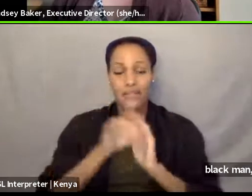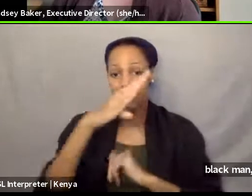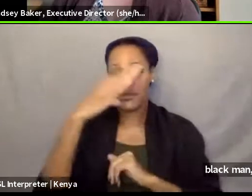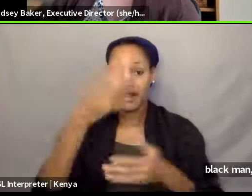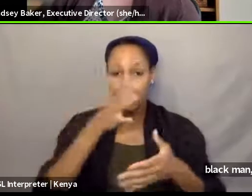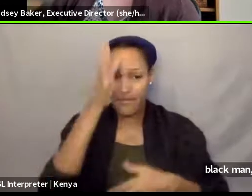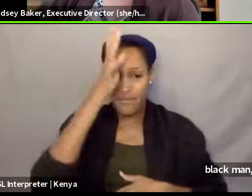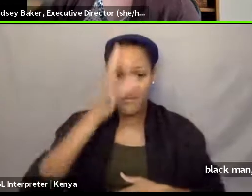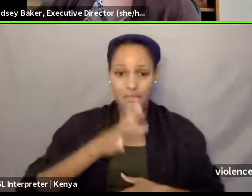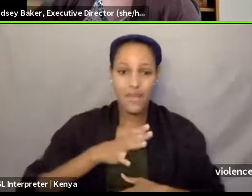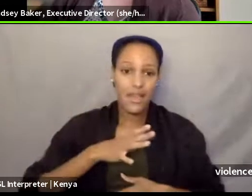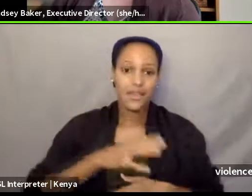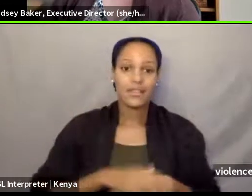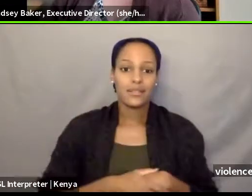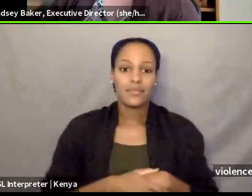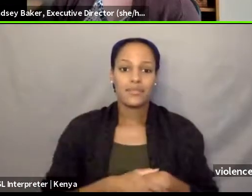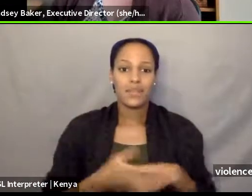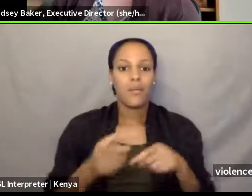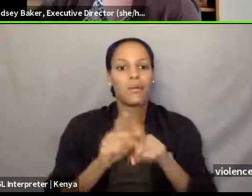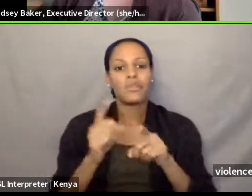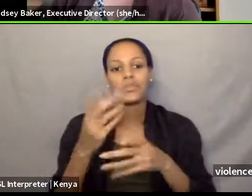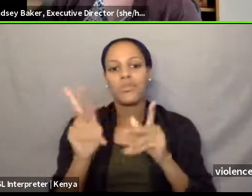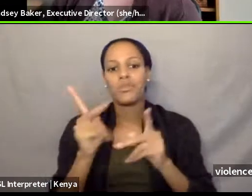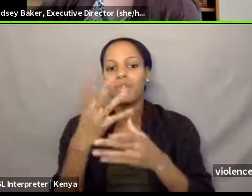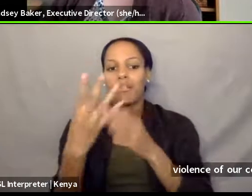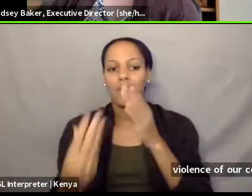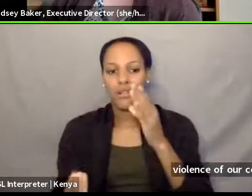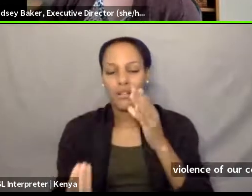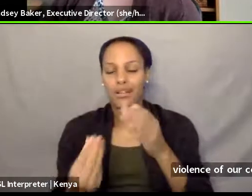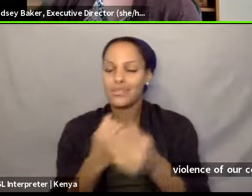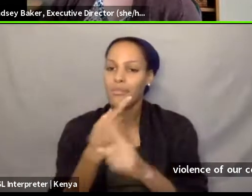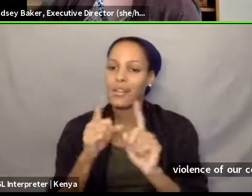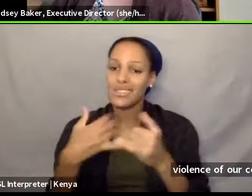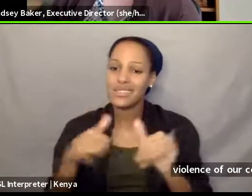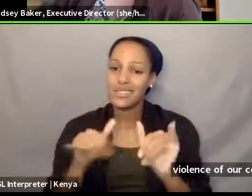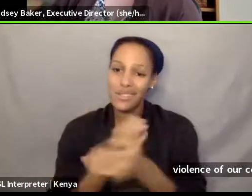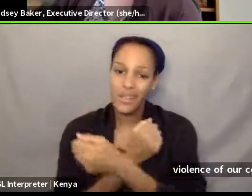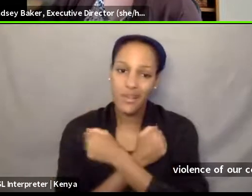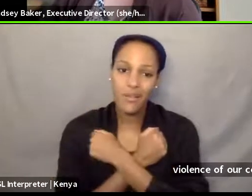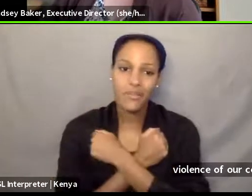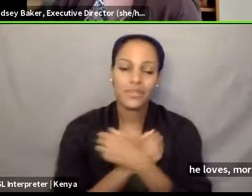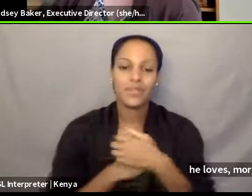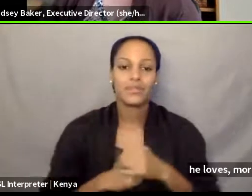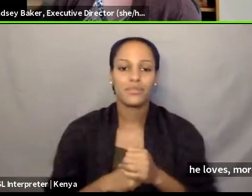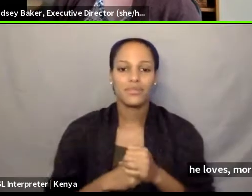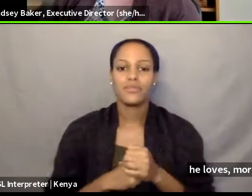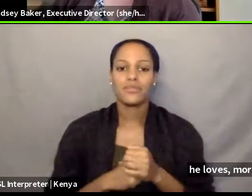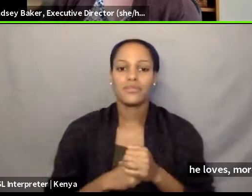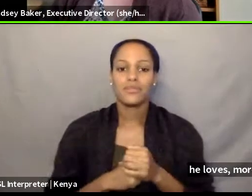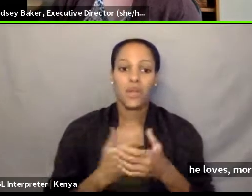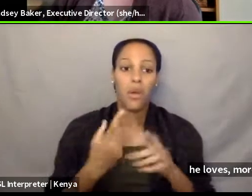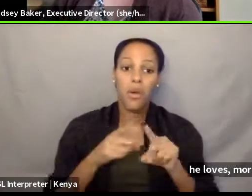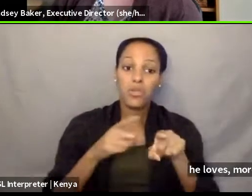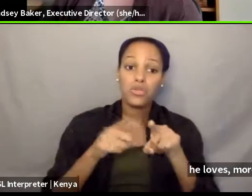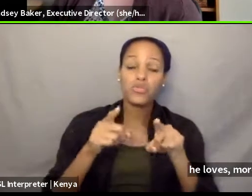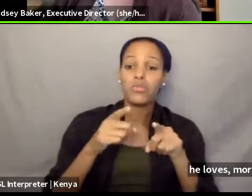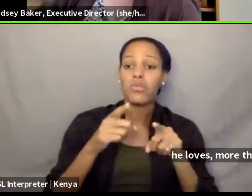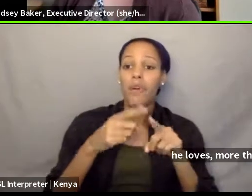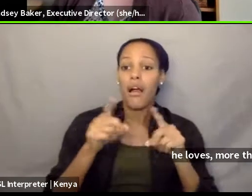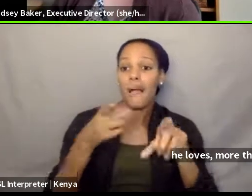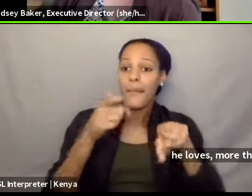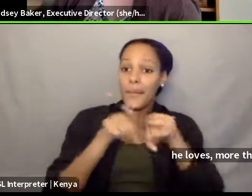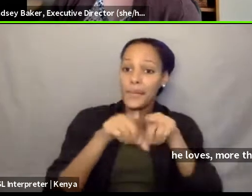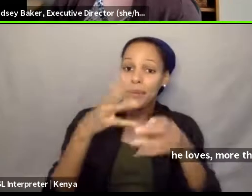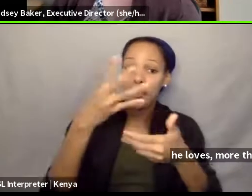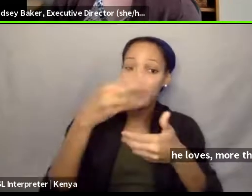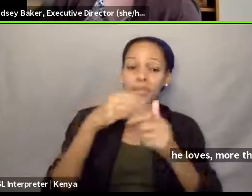culture, or the loss of those he loves. More than any other subject, though, Gay celebrates the